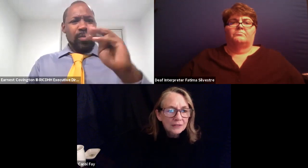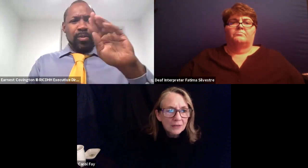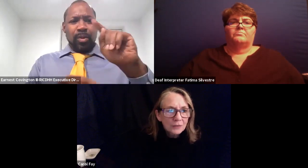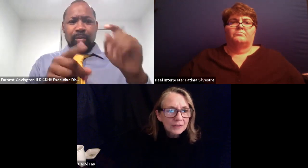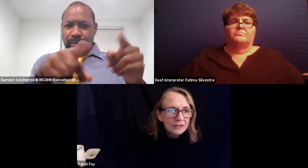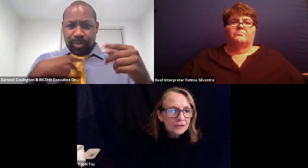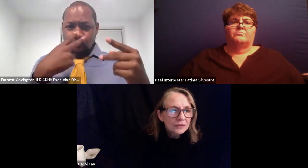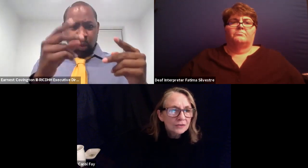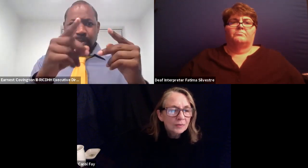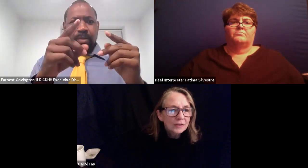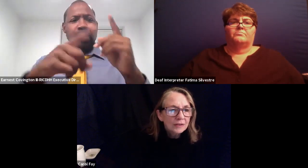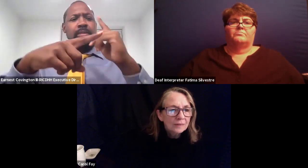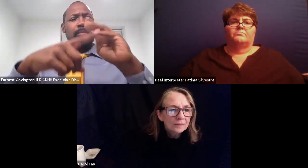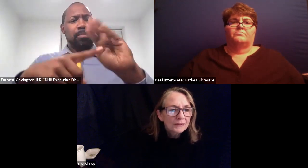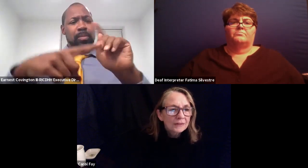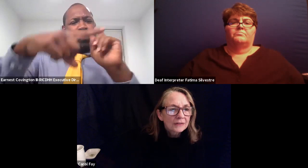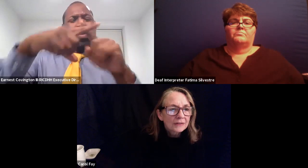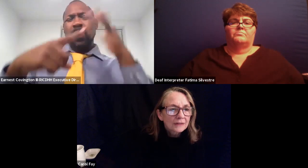know, Leanne, we can hear you, but